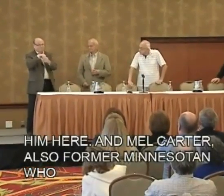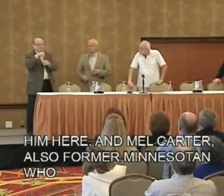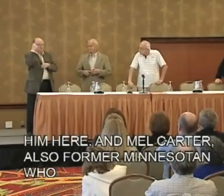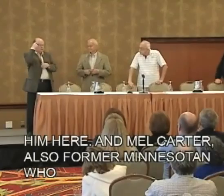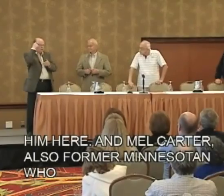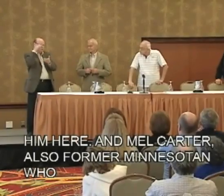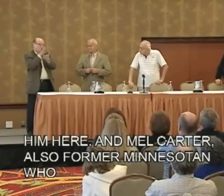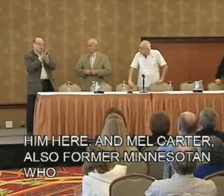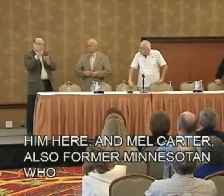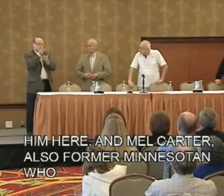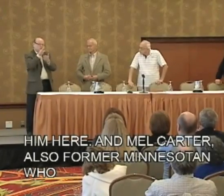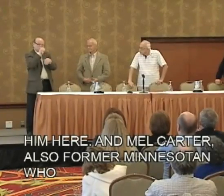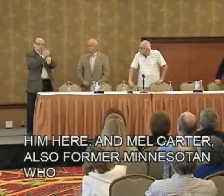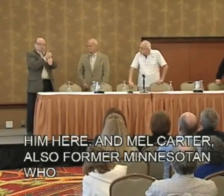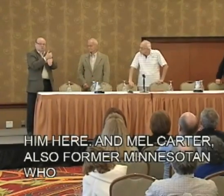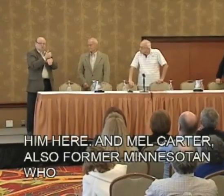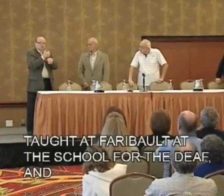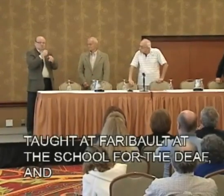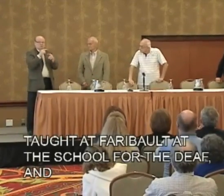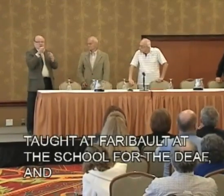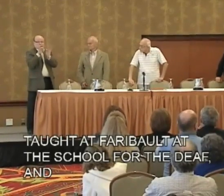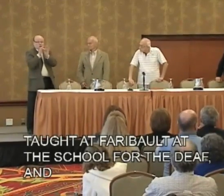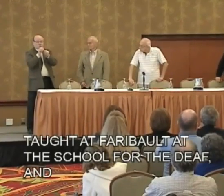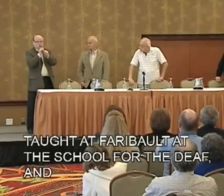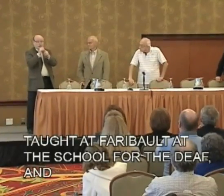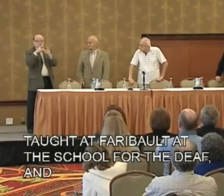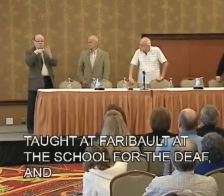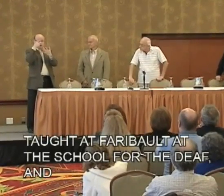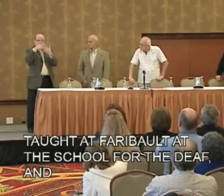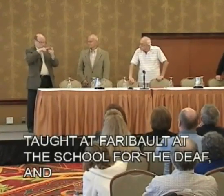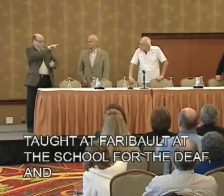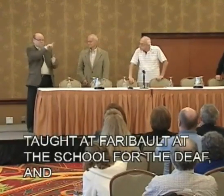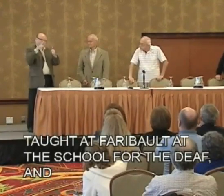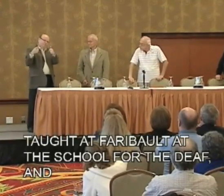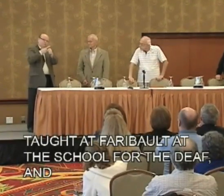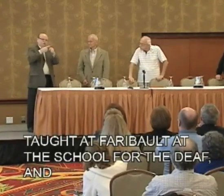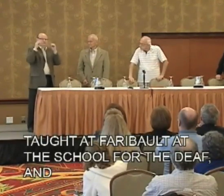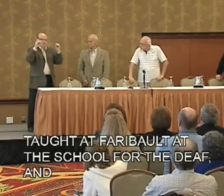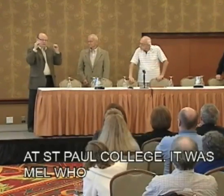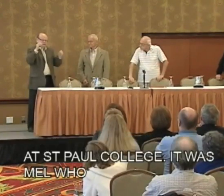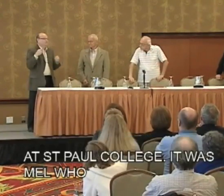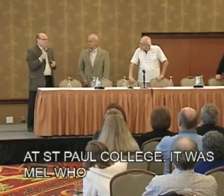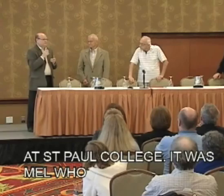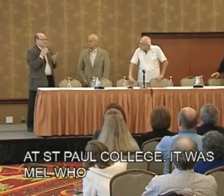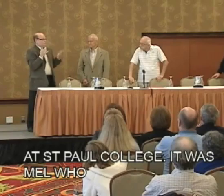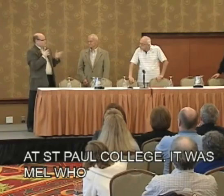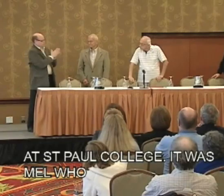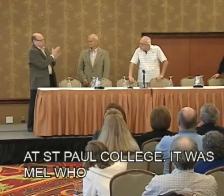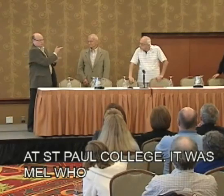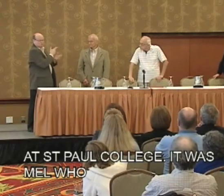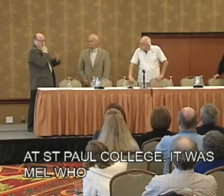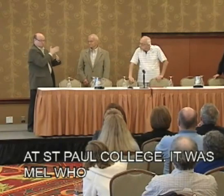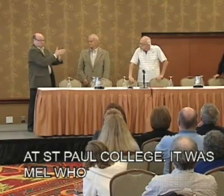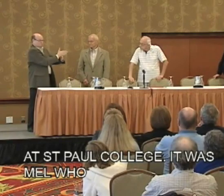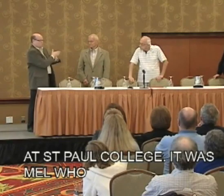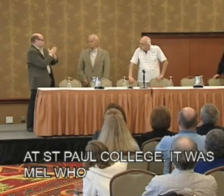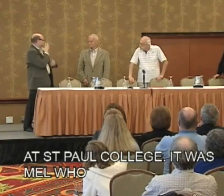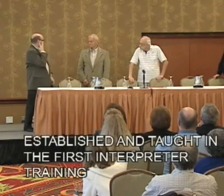Boat at the School for the Deaf. And at St. Paul College, it was Mel who established and taught in the first interpreter training